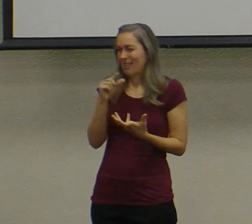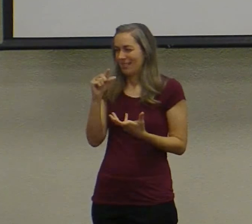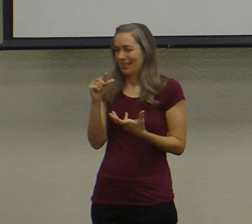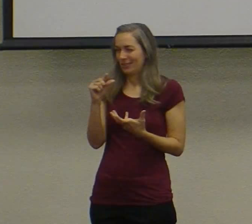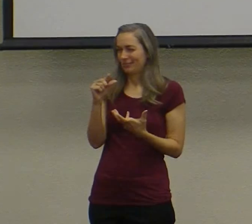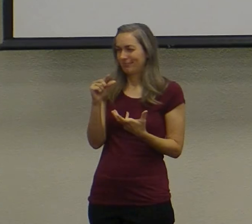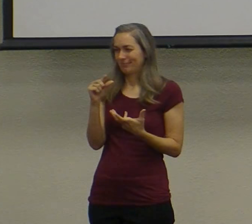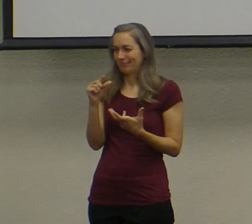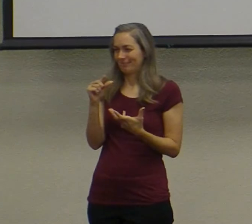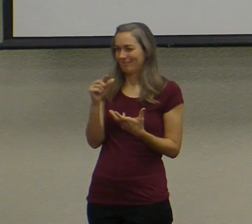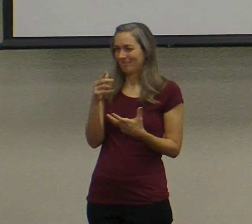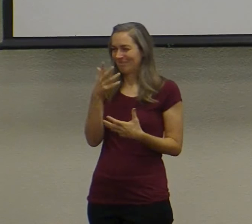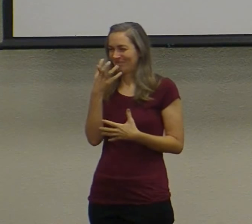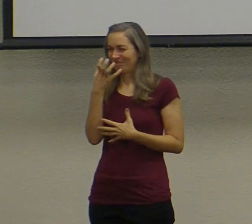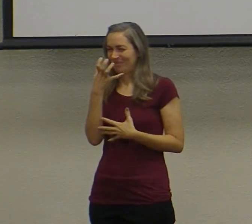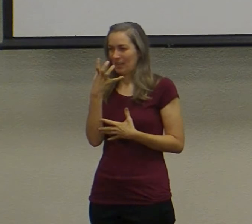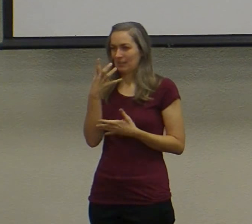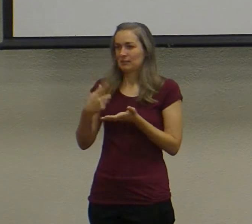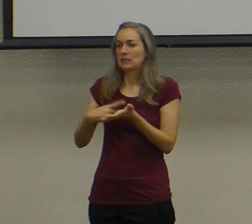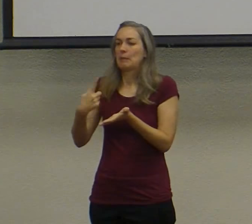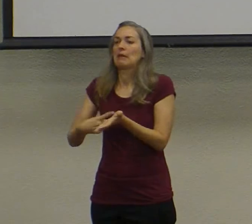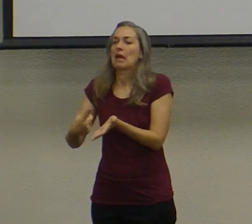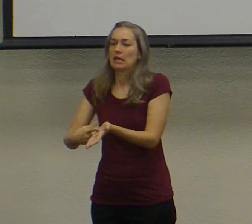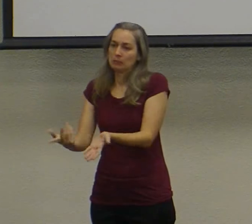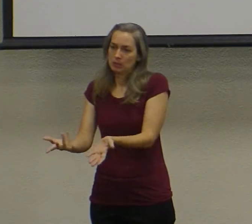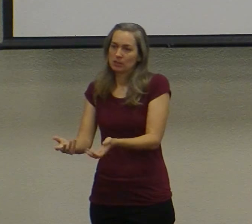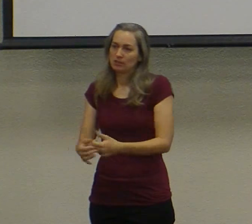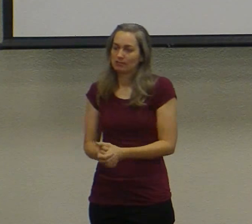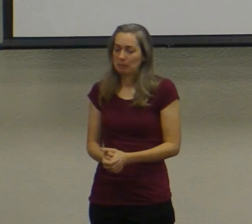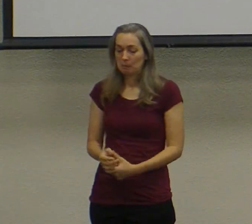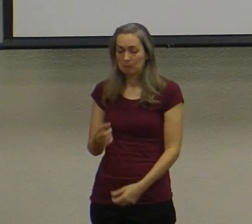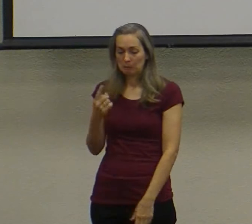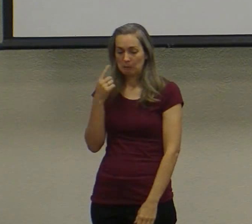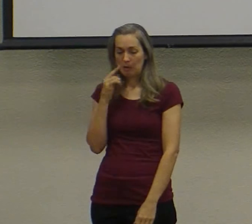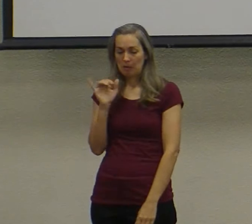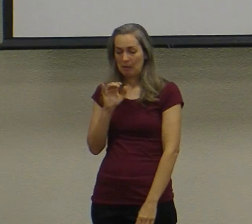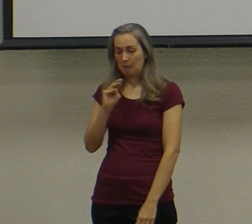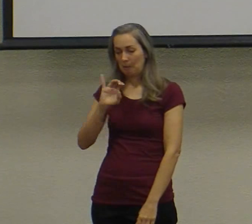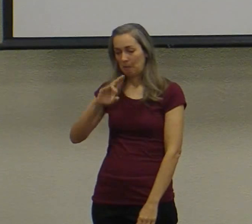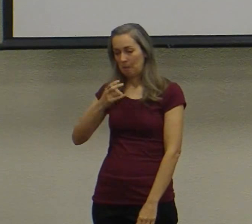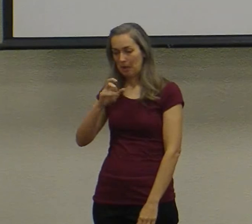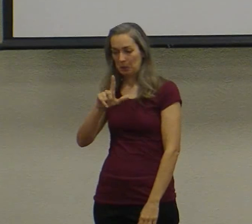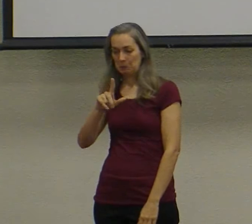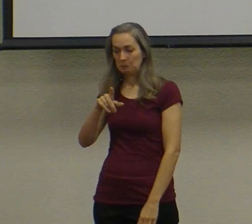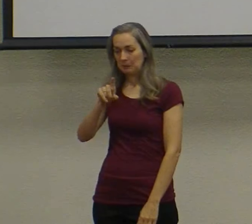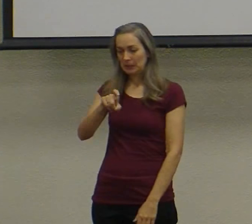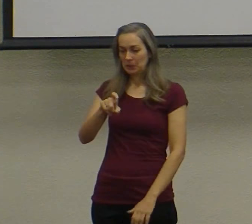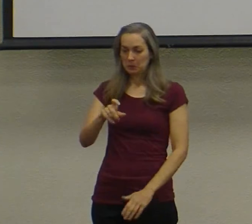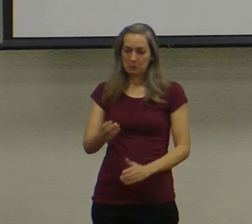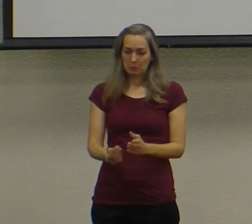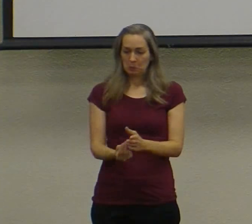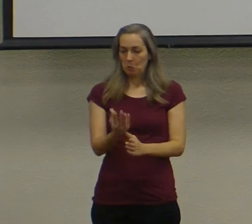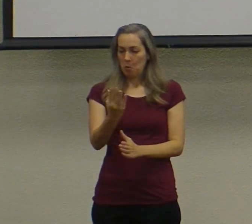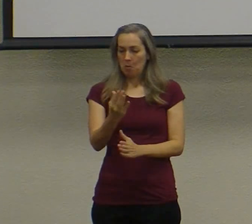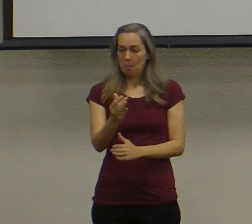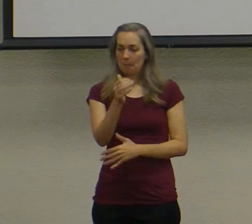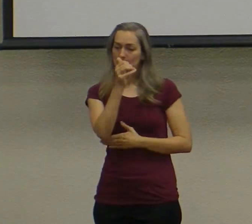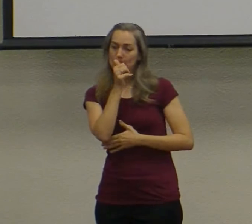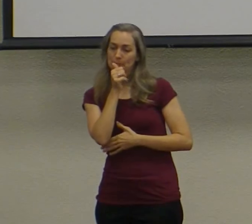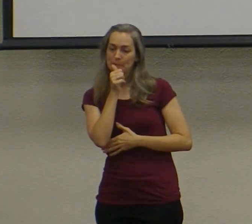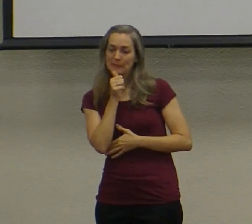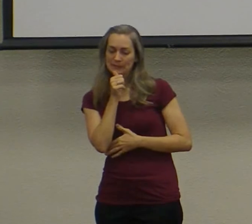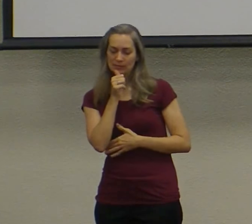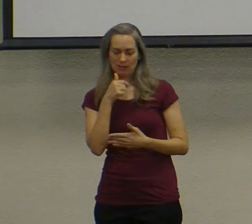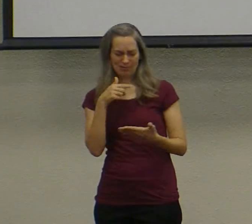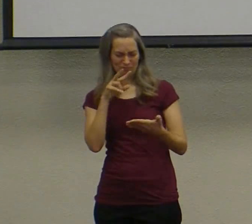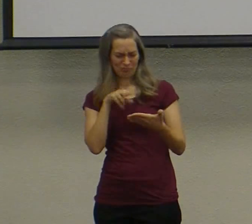at times. So, sounded like Michael needed to grow in the area called patience. I couldn't hardly believe that